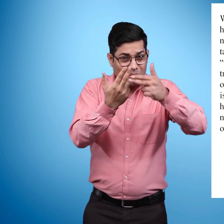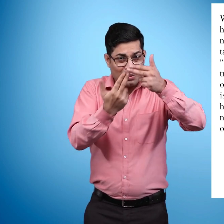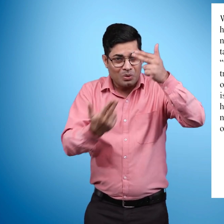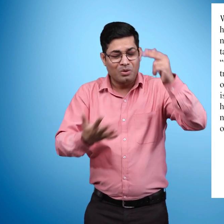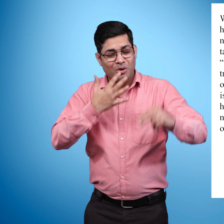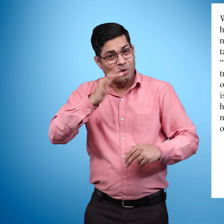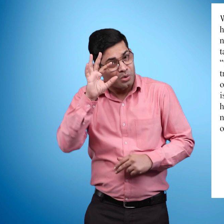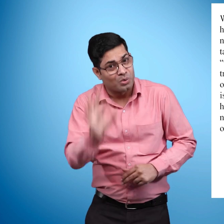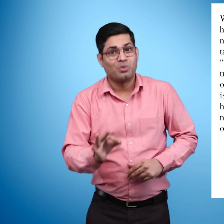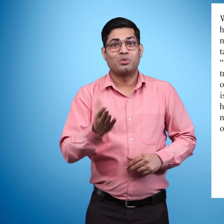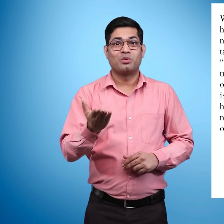his admirers, "it's true.